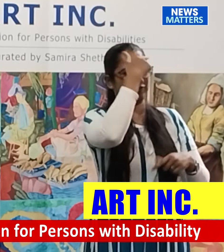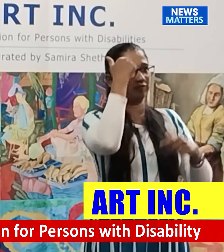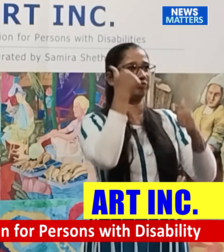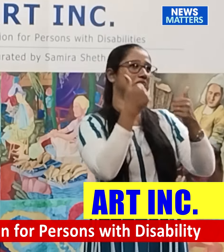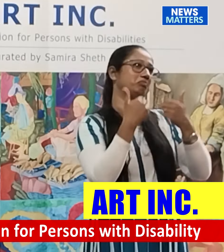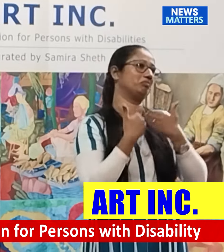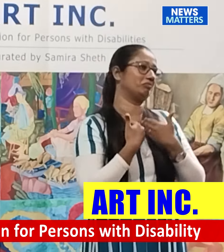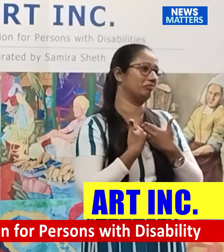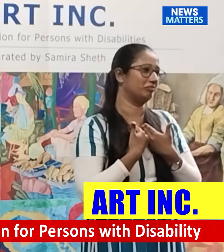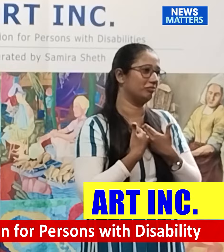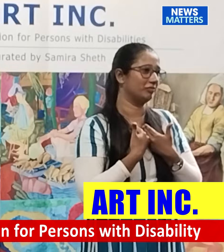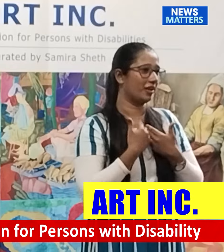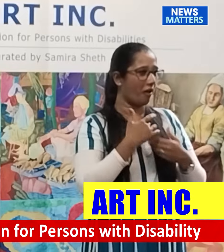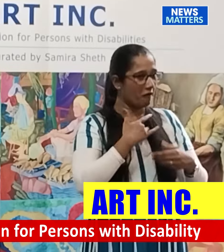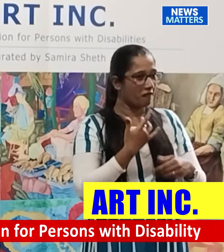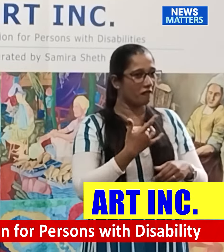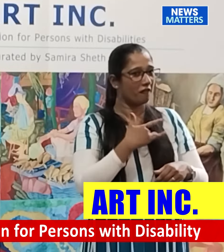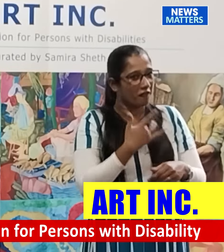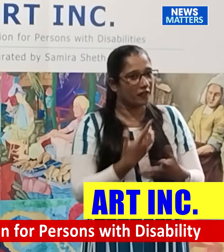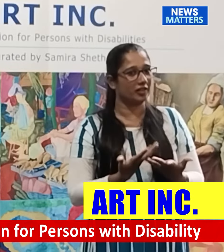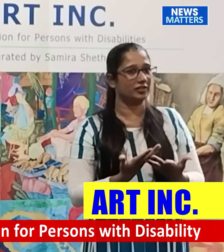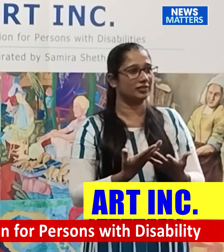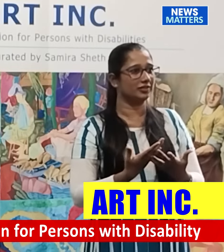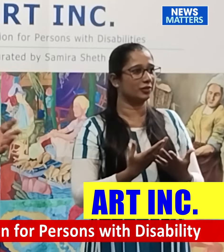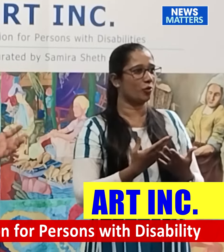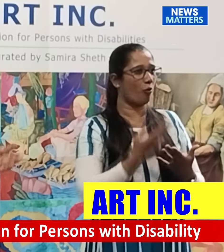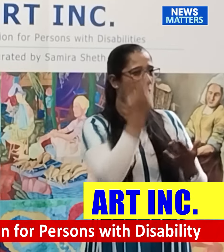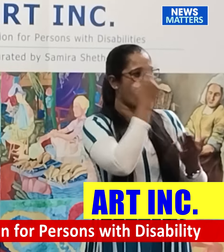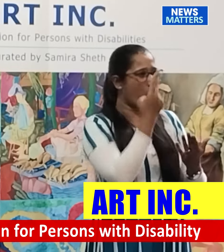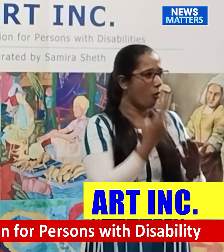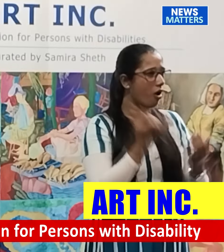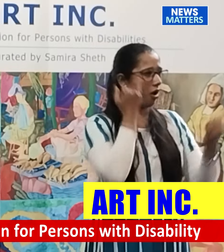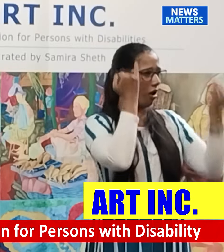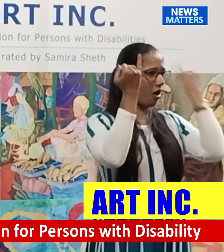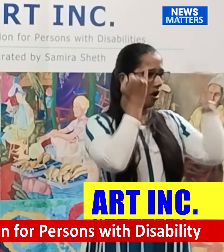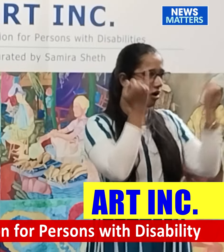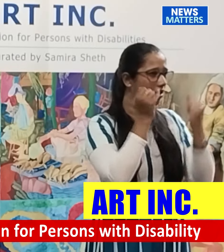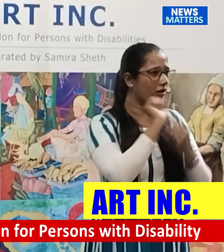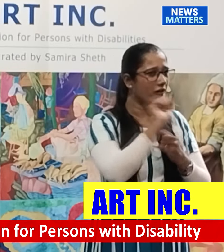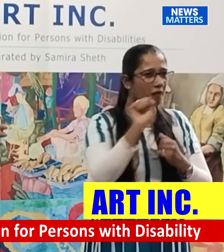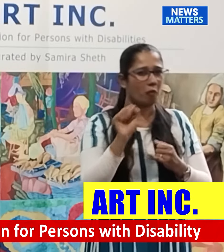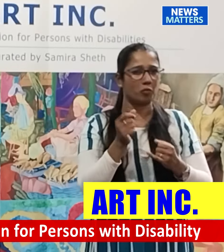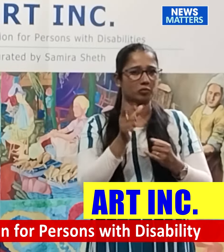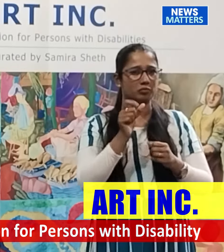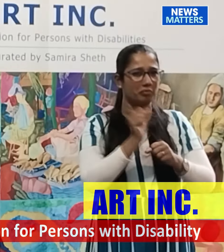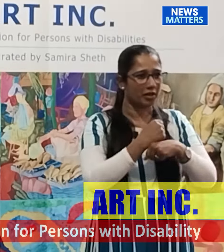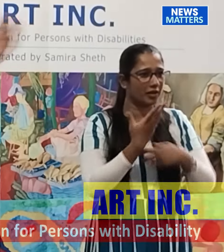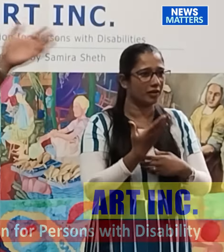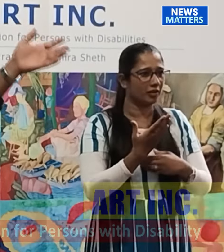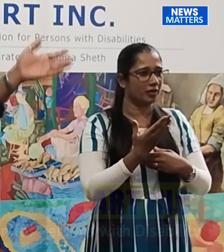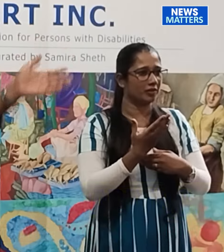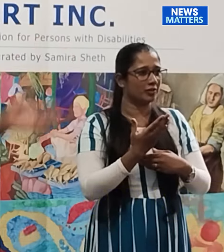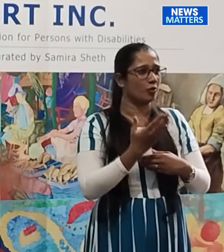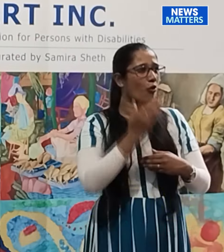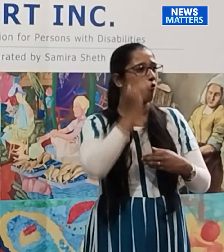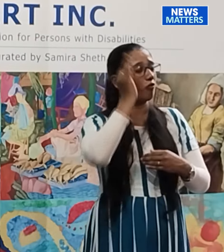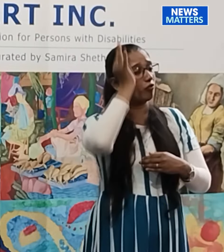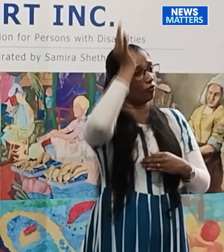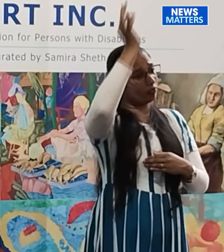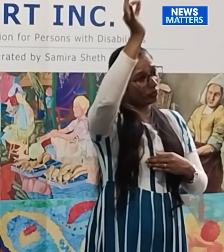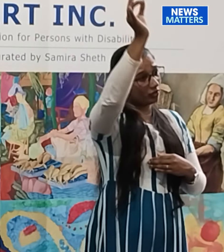you will also feel that the creativity or the art form that you have done, and beyond what is